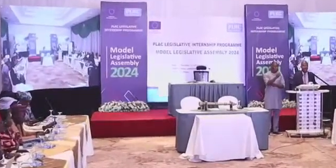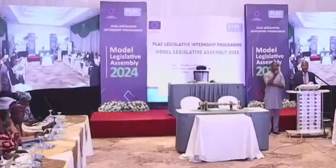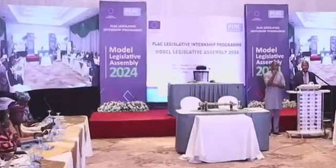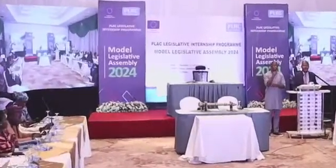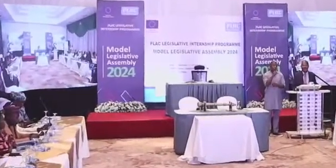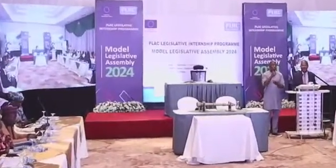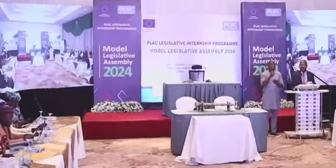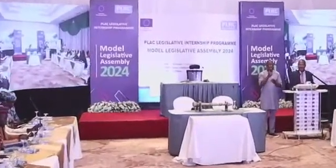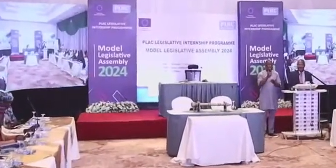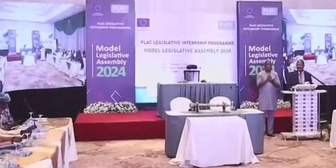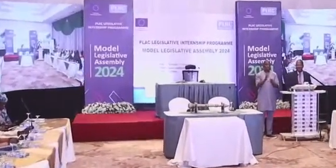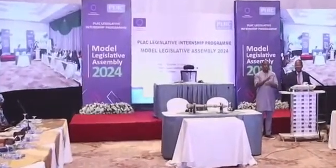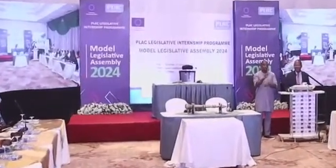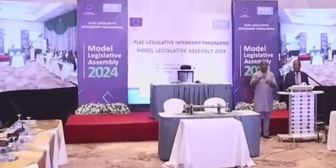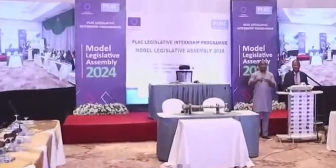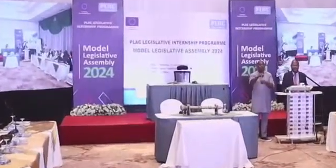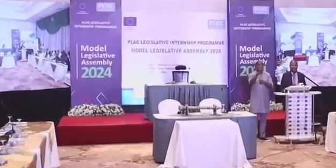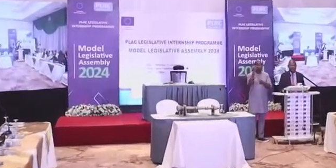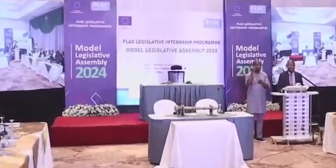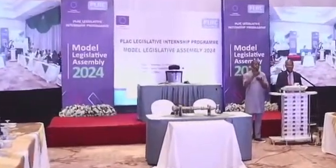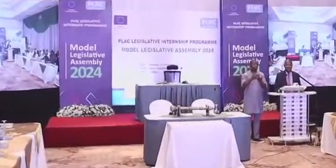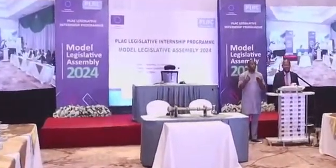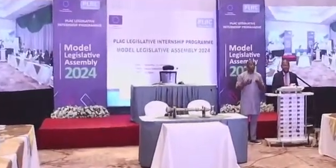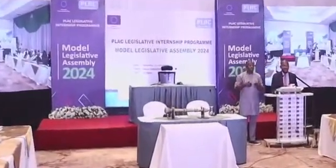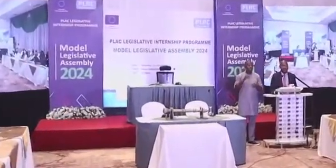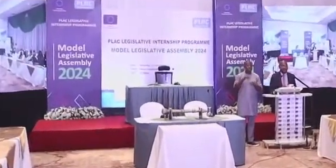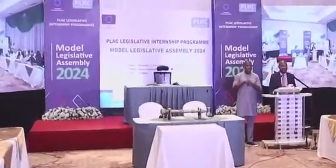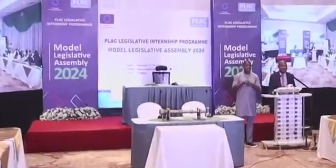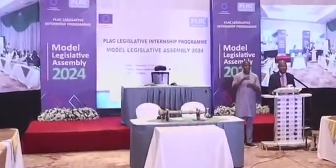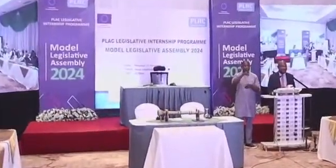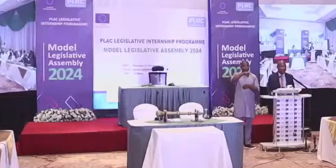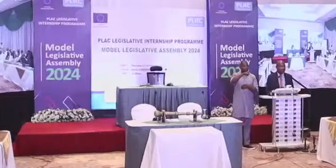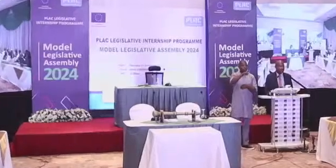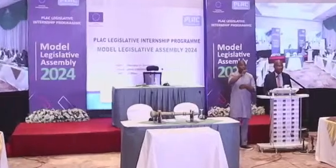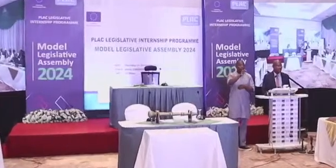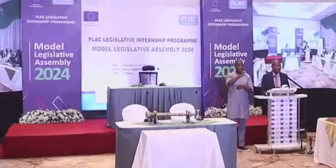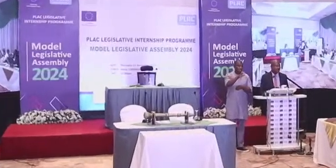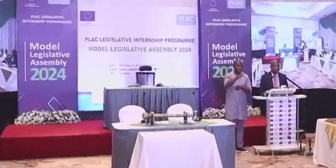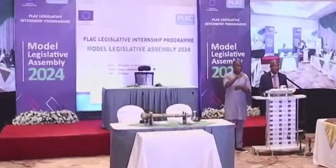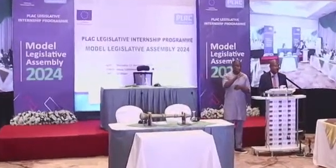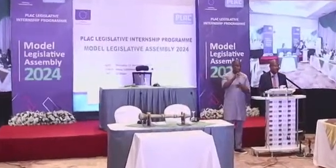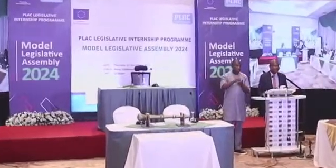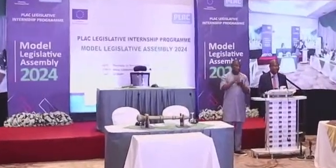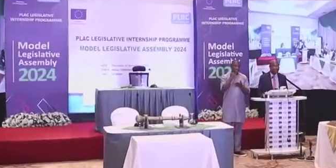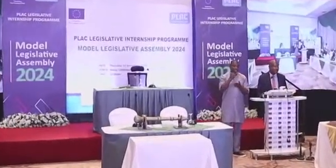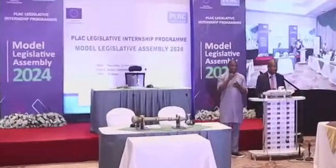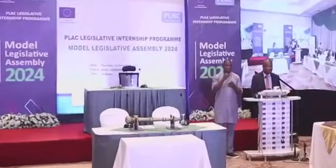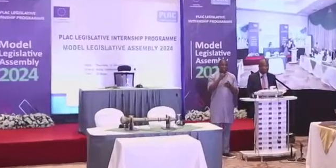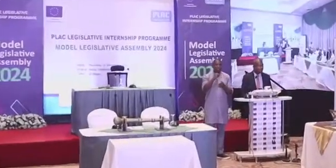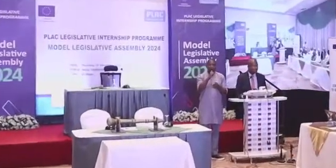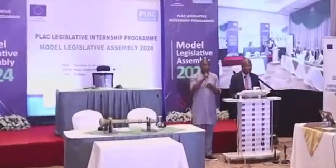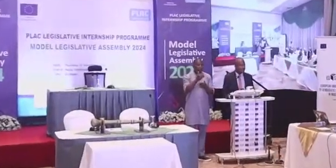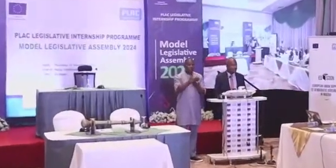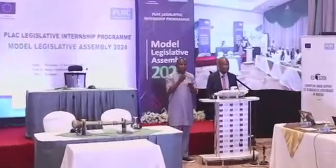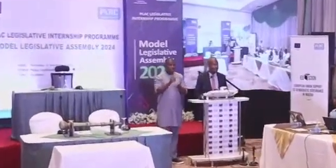know somebody in Plac, because that may even create a disadvantage for you. And I know that all of you who are